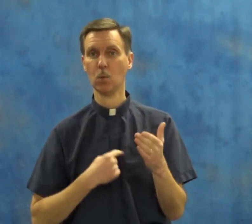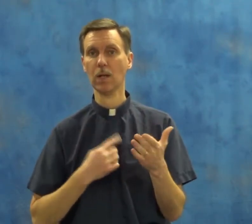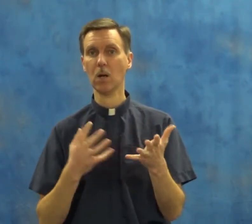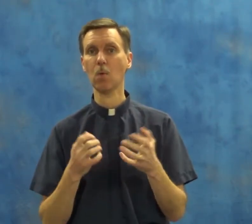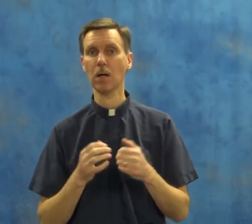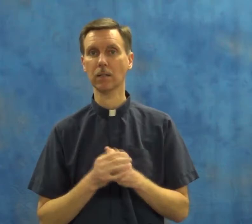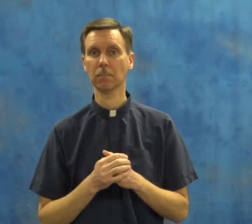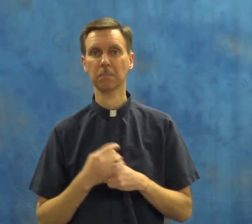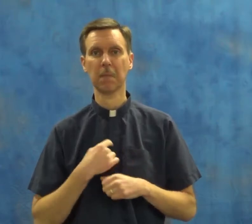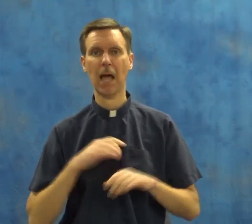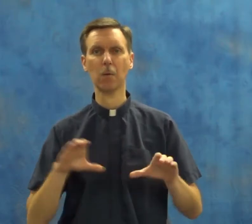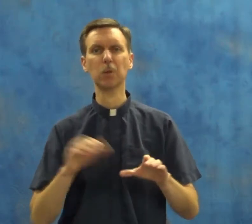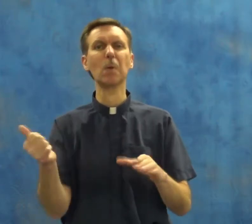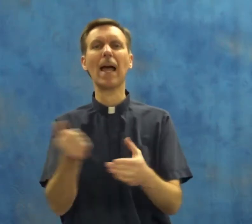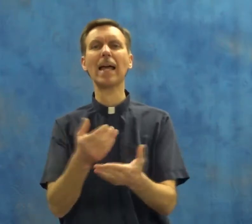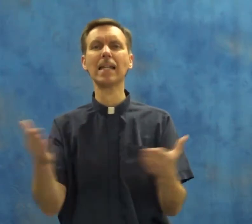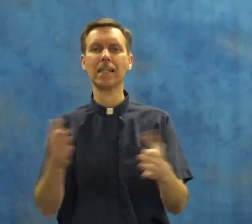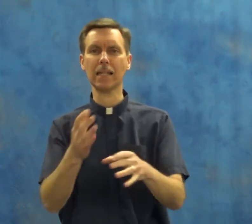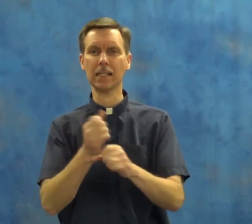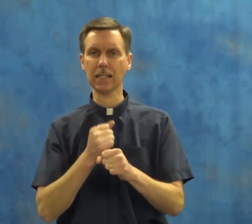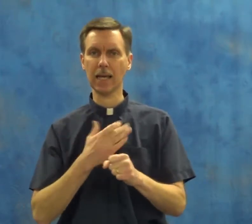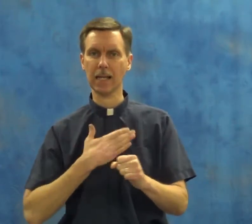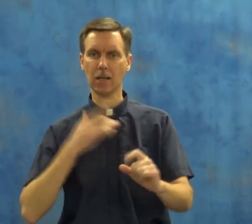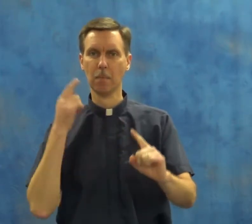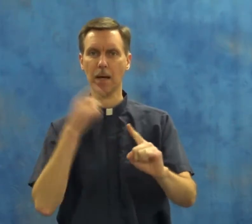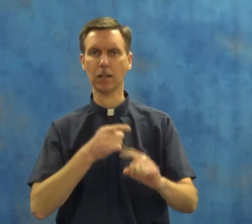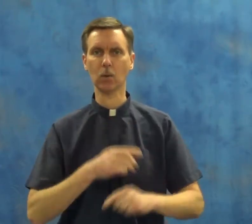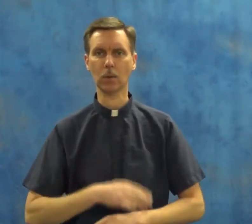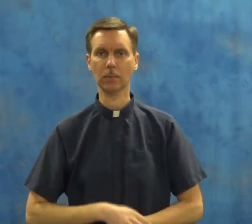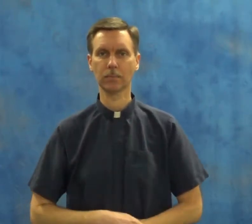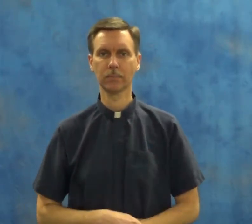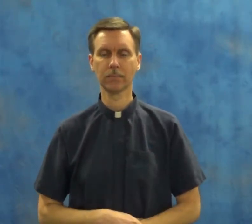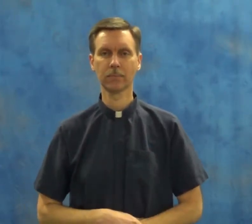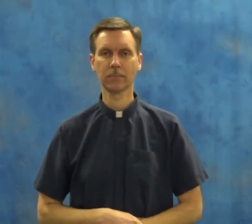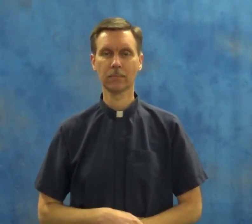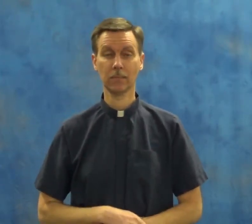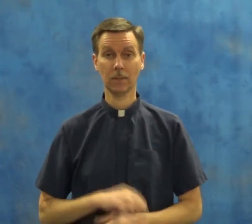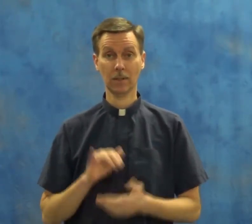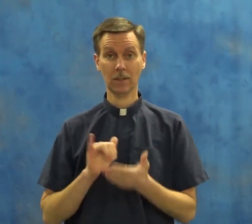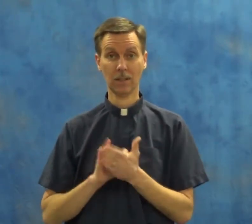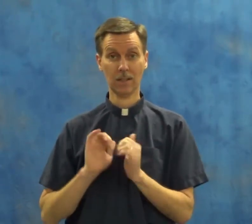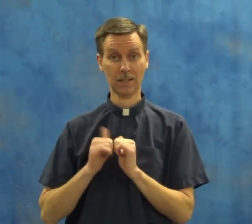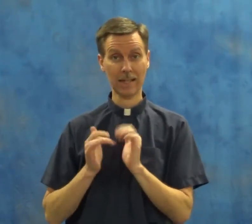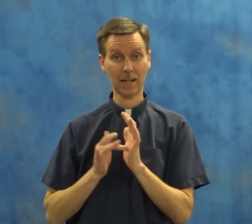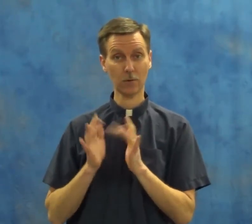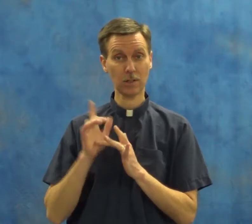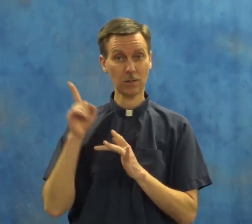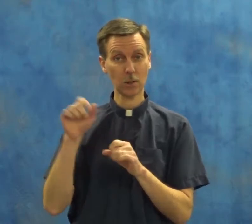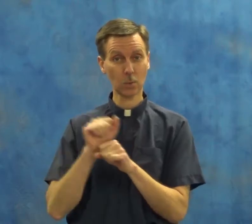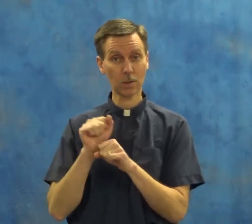I want. I will do anything to get my goal. Is that how Jesus